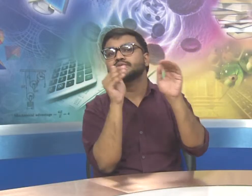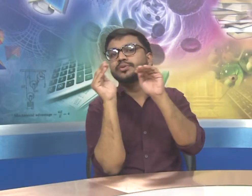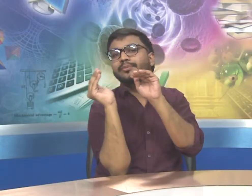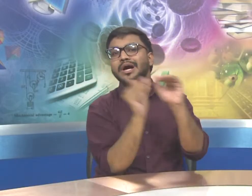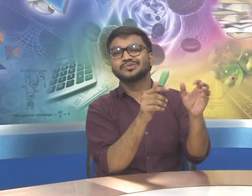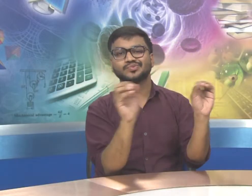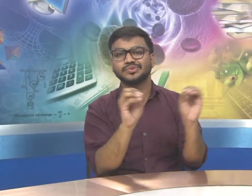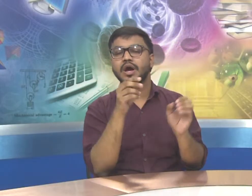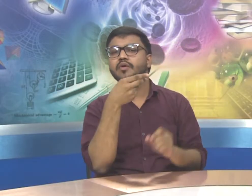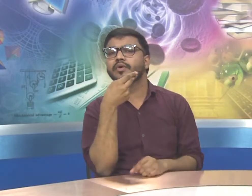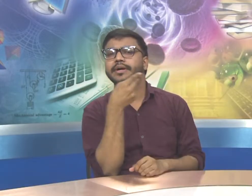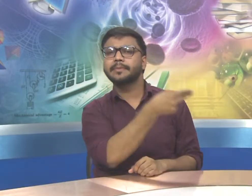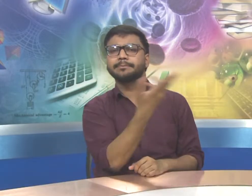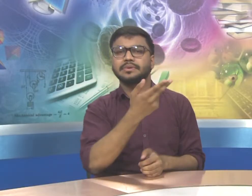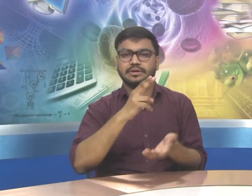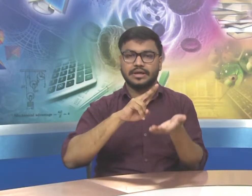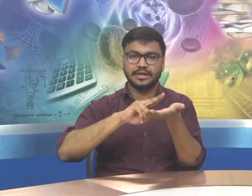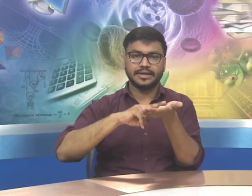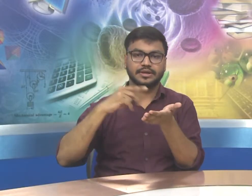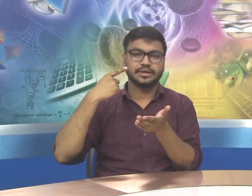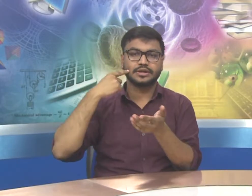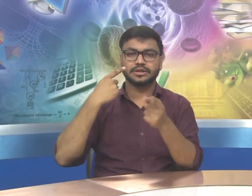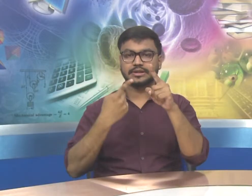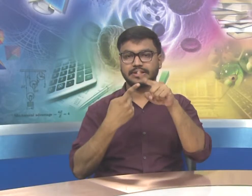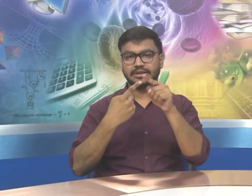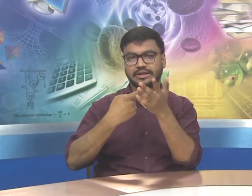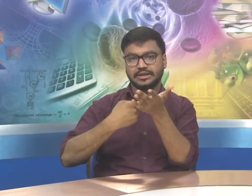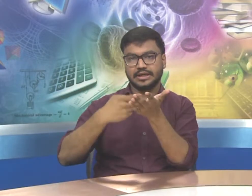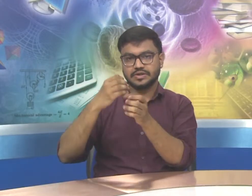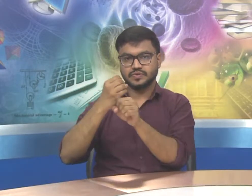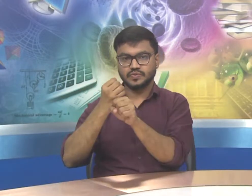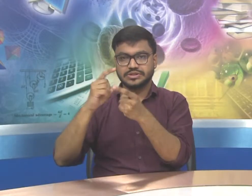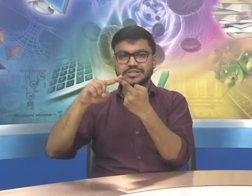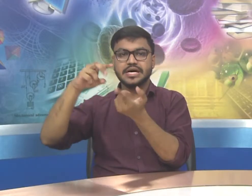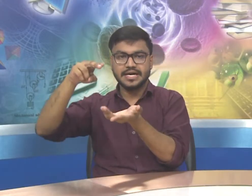That lefted air was nitrogen.